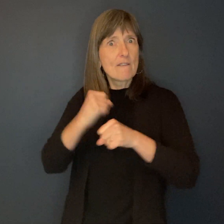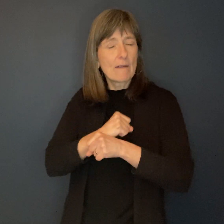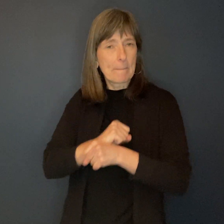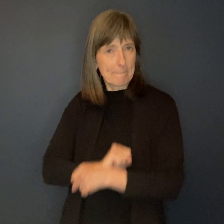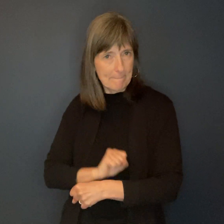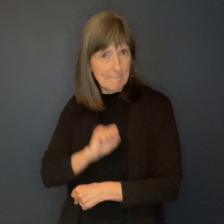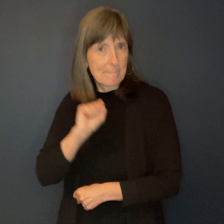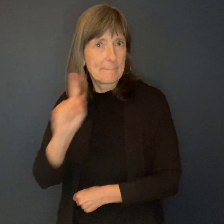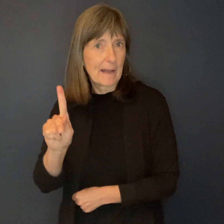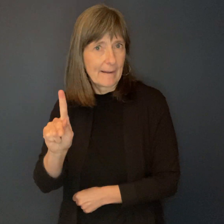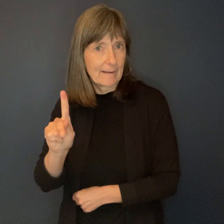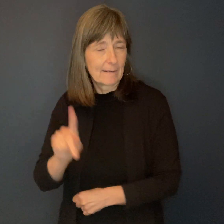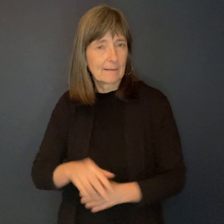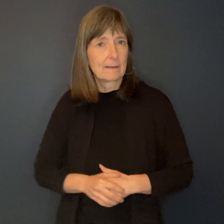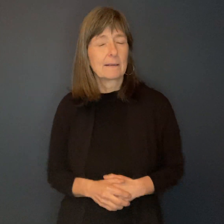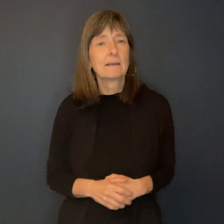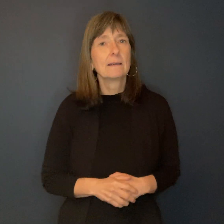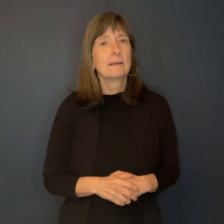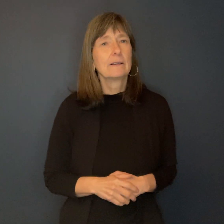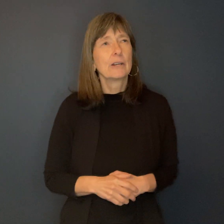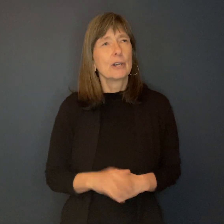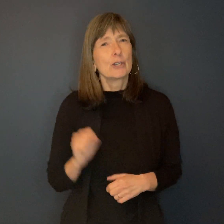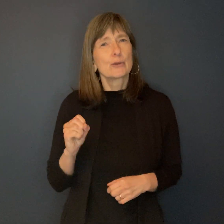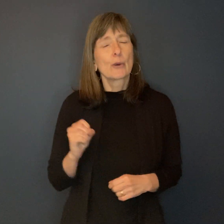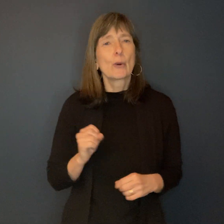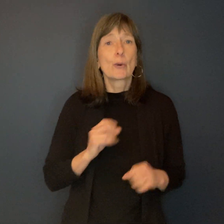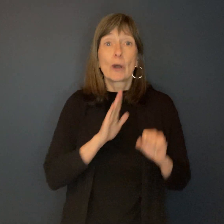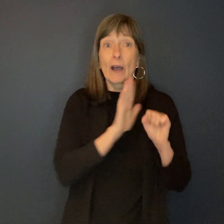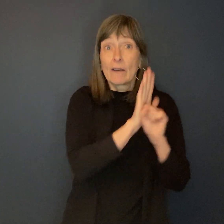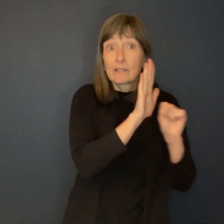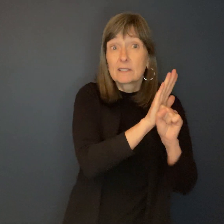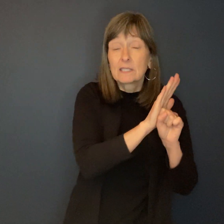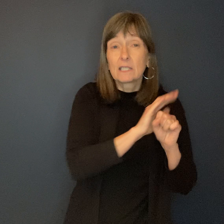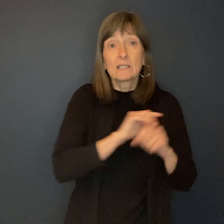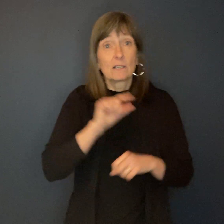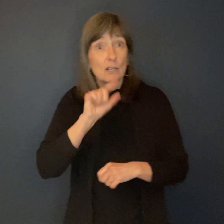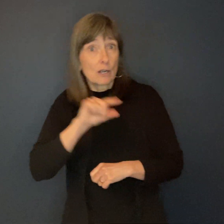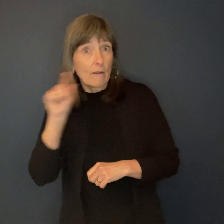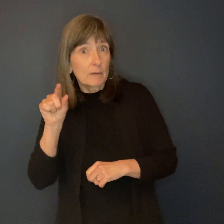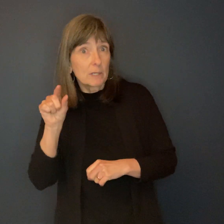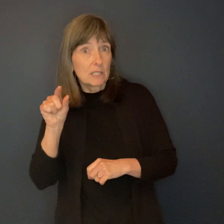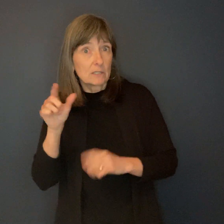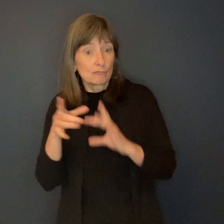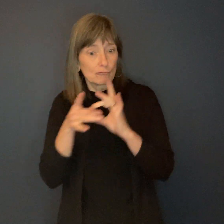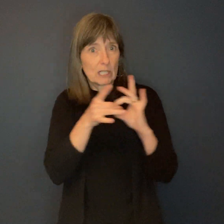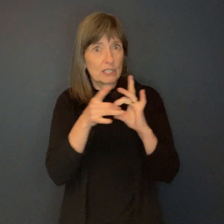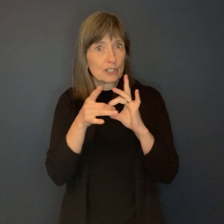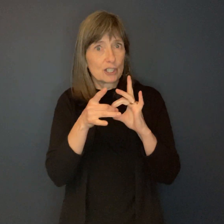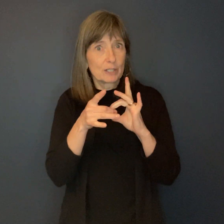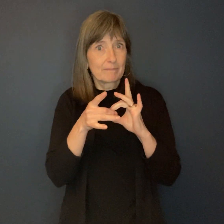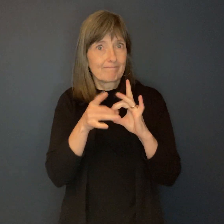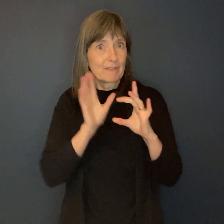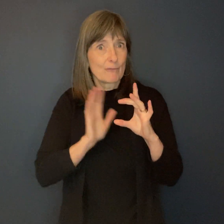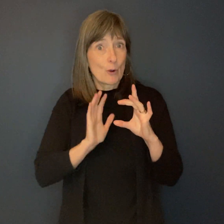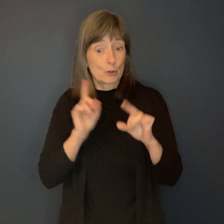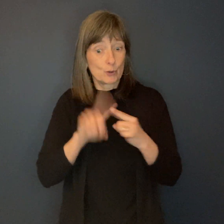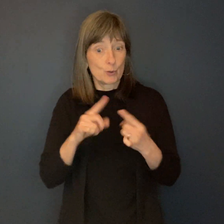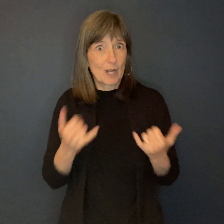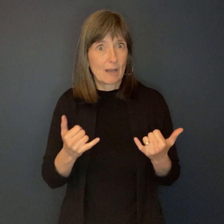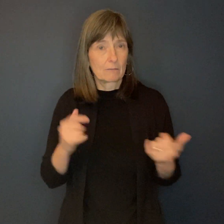relationship between advocacy and government has changed significantly. So